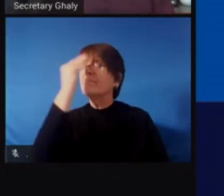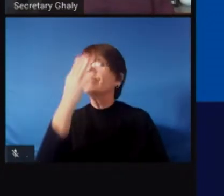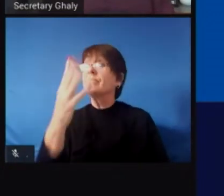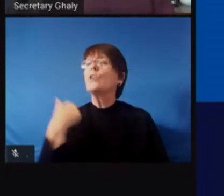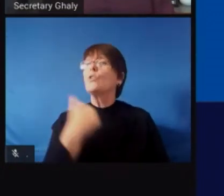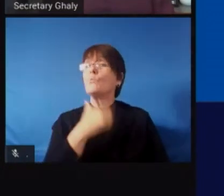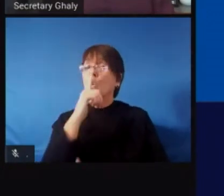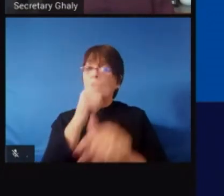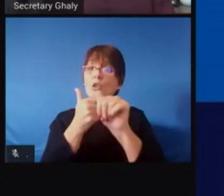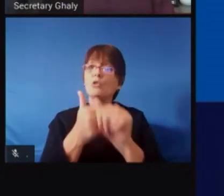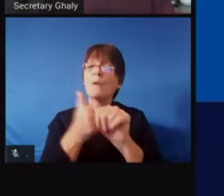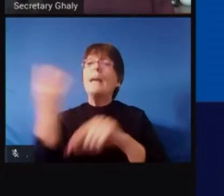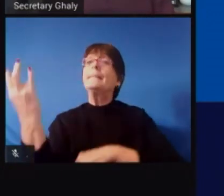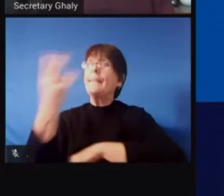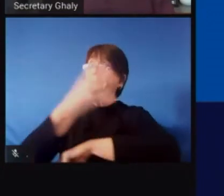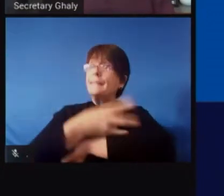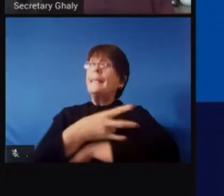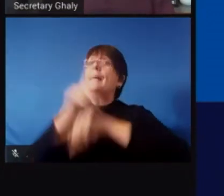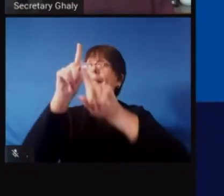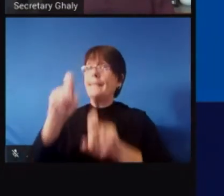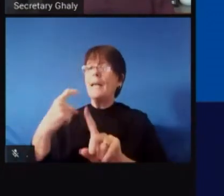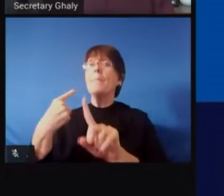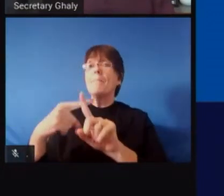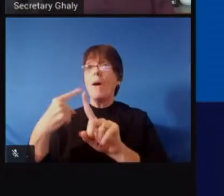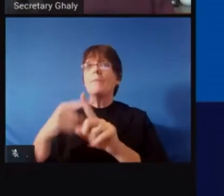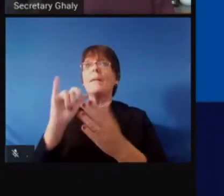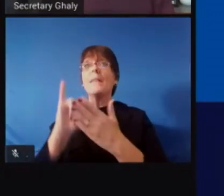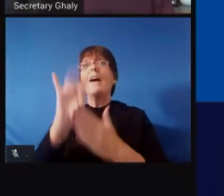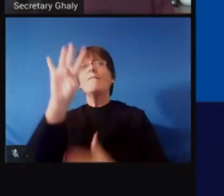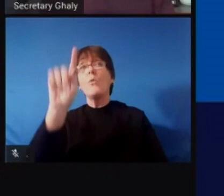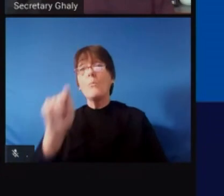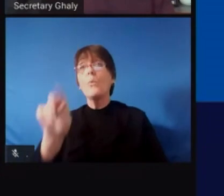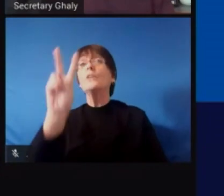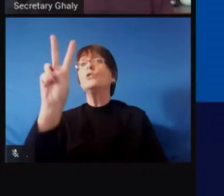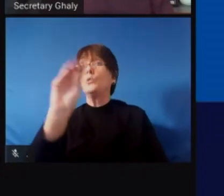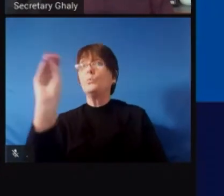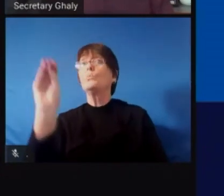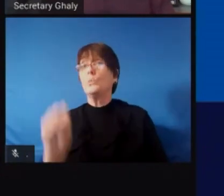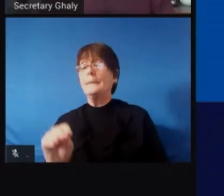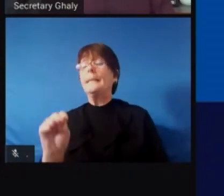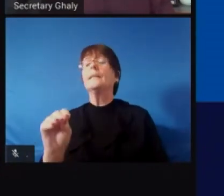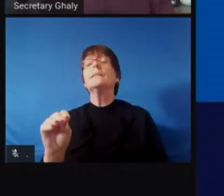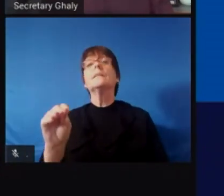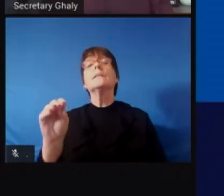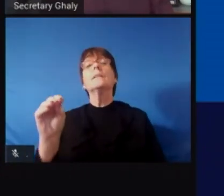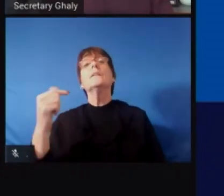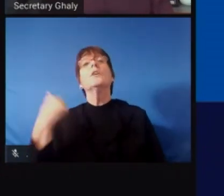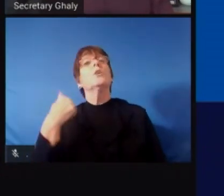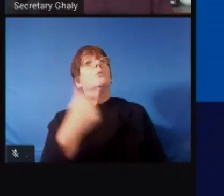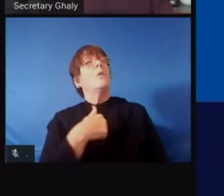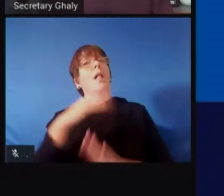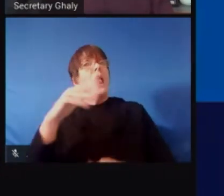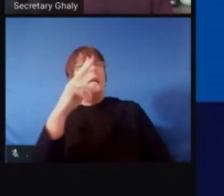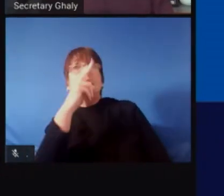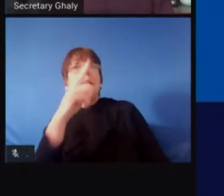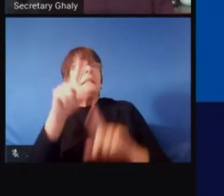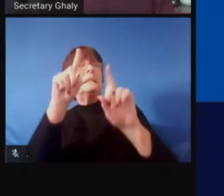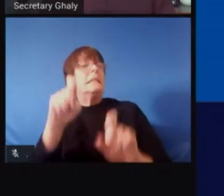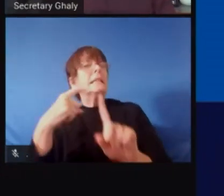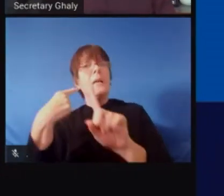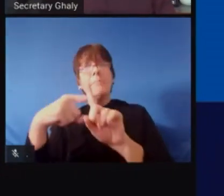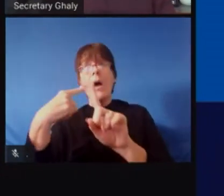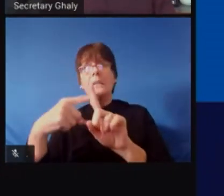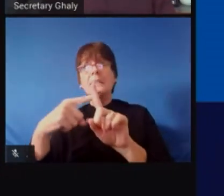track the 7-day test positivity, which is 4.2%. We hadn't seen test